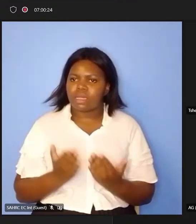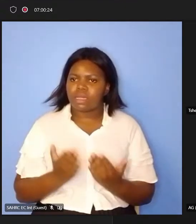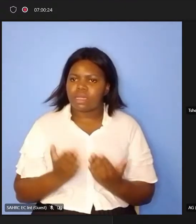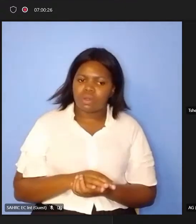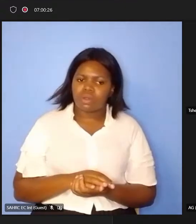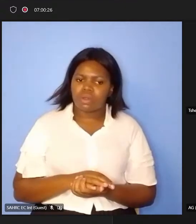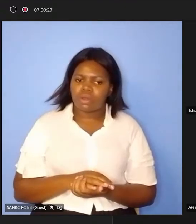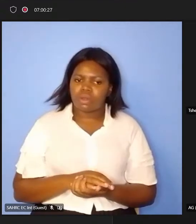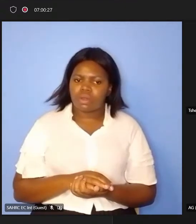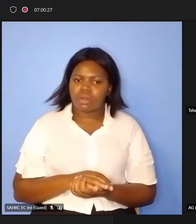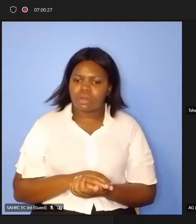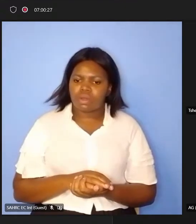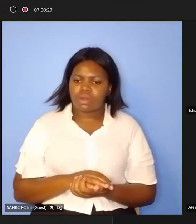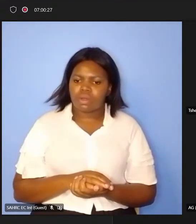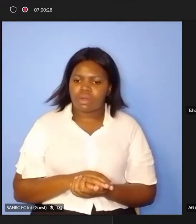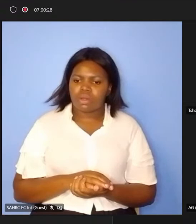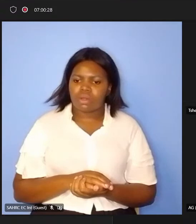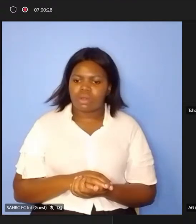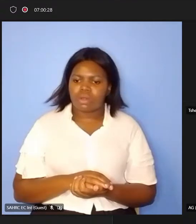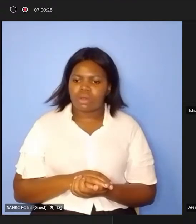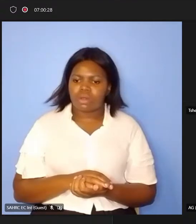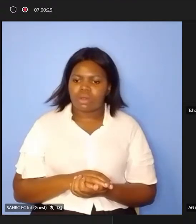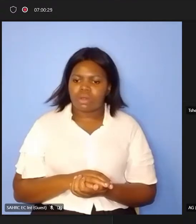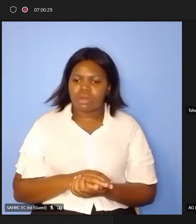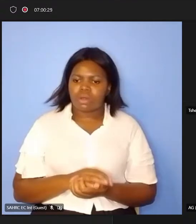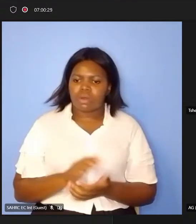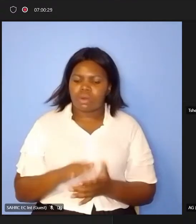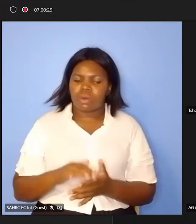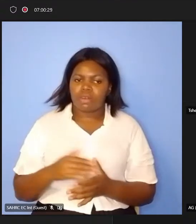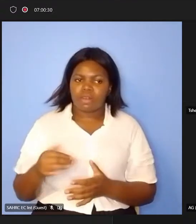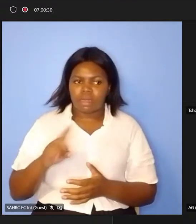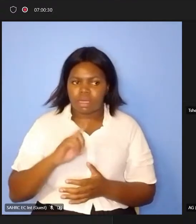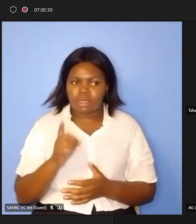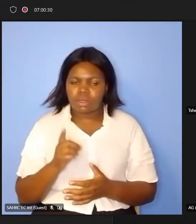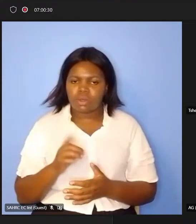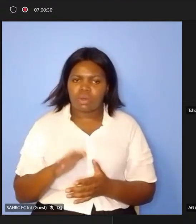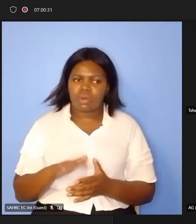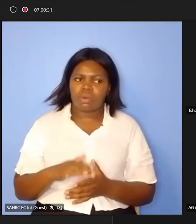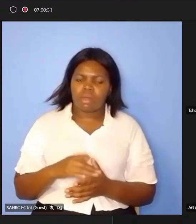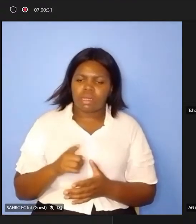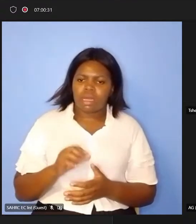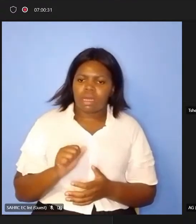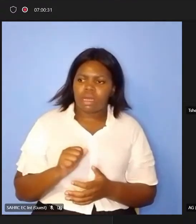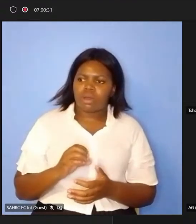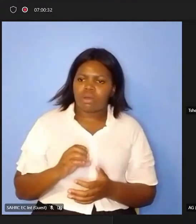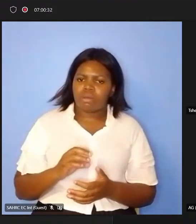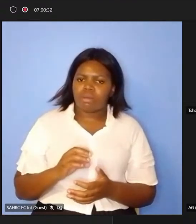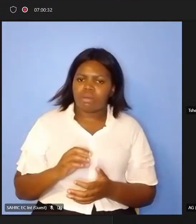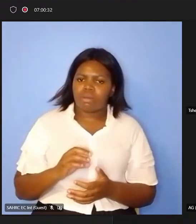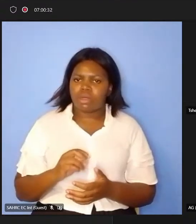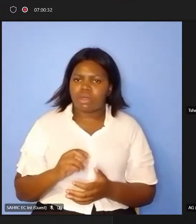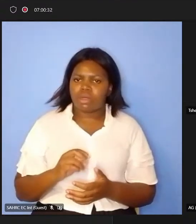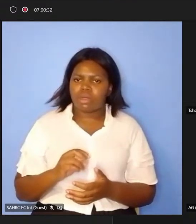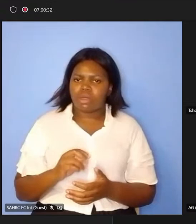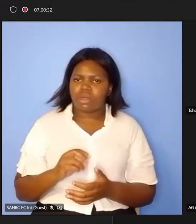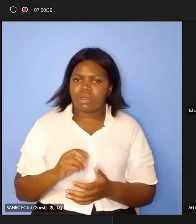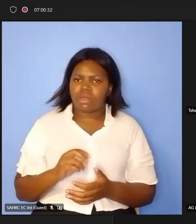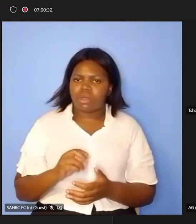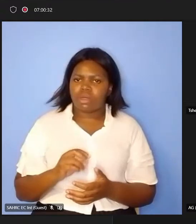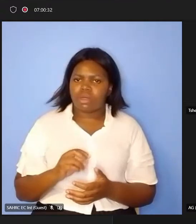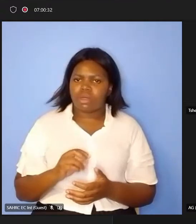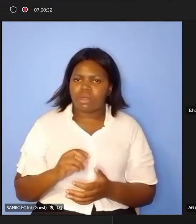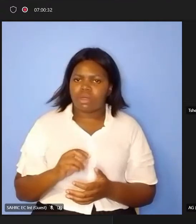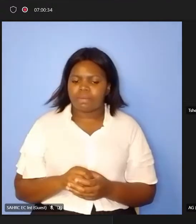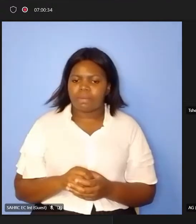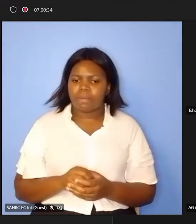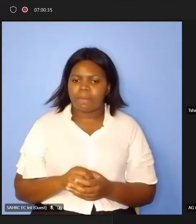you might be aware, these days we're not only issuing recommendations and so on, but also directives. And in the case